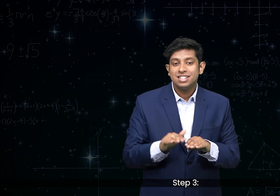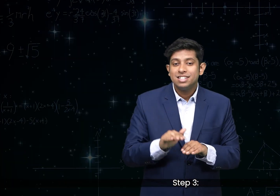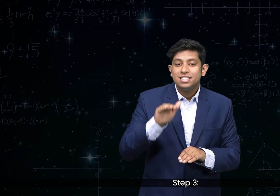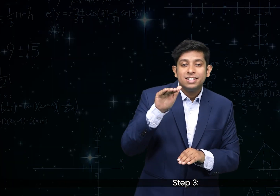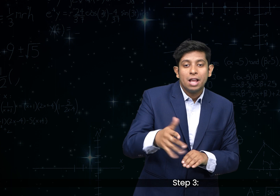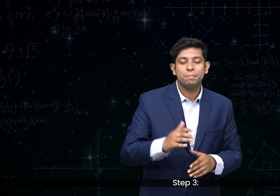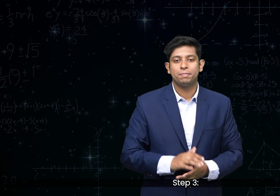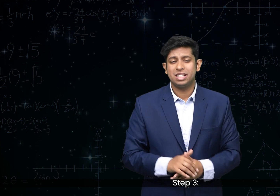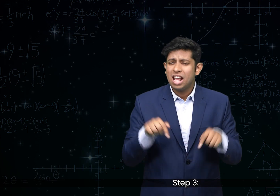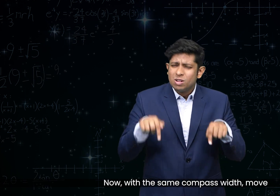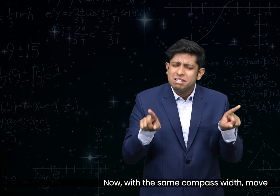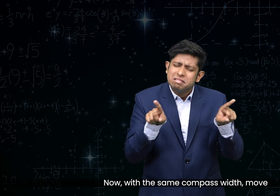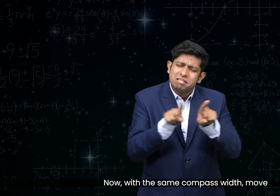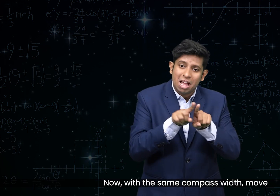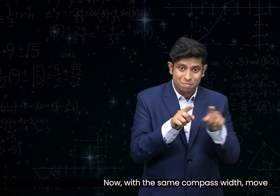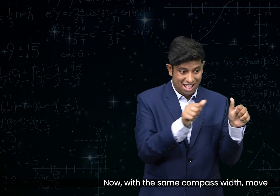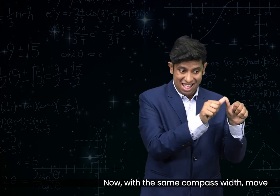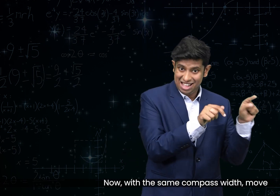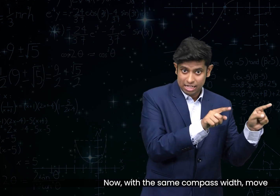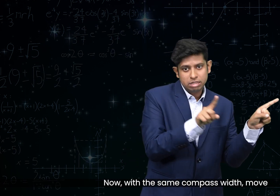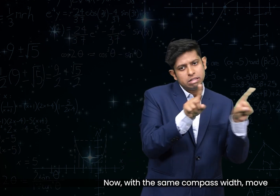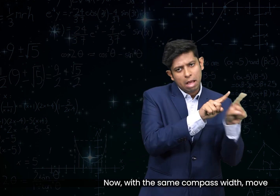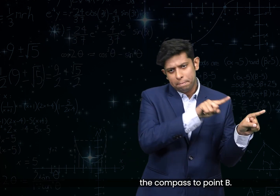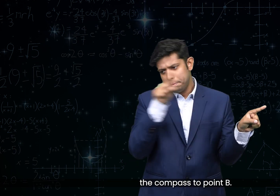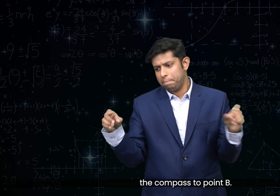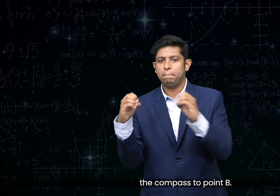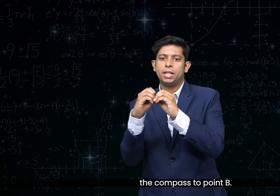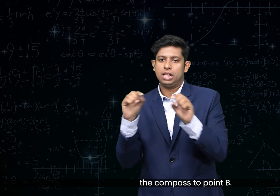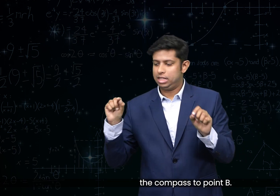Step 3. Now with the same compass width, move the compass to point B.